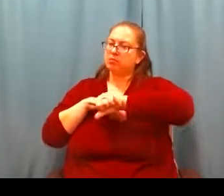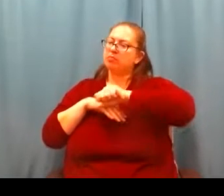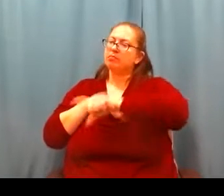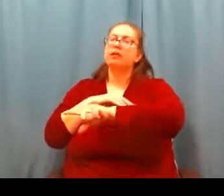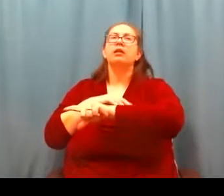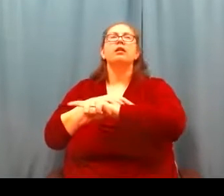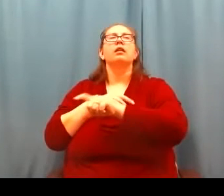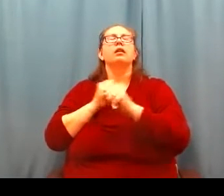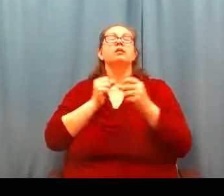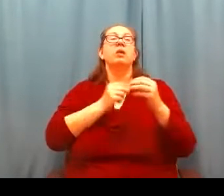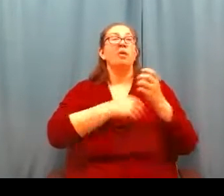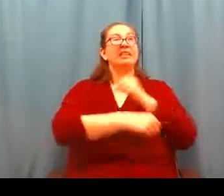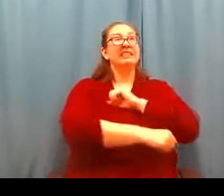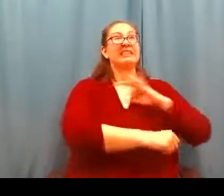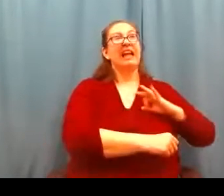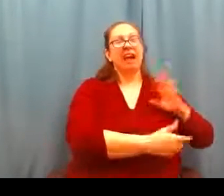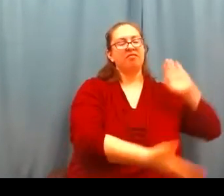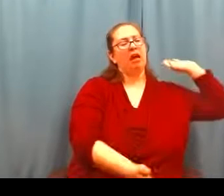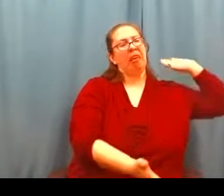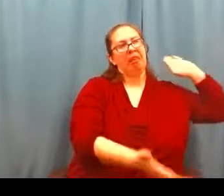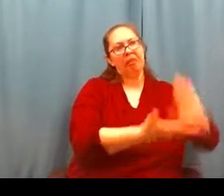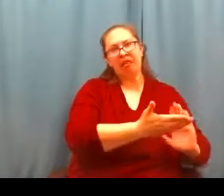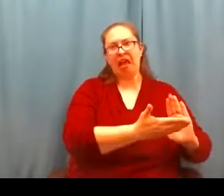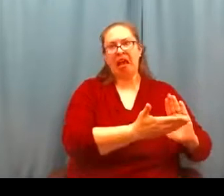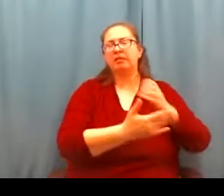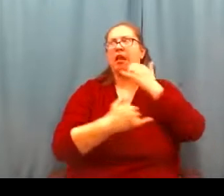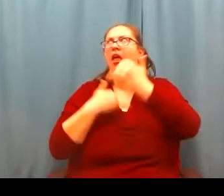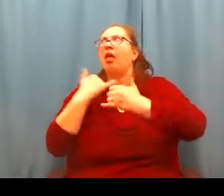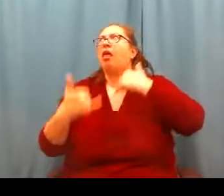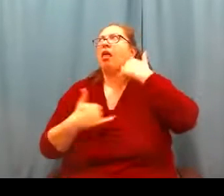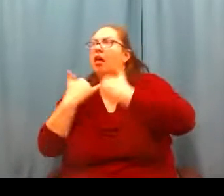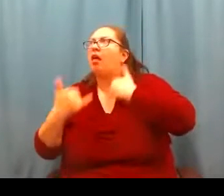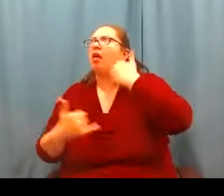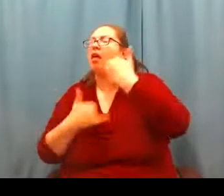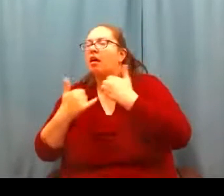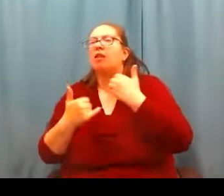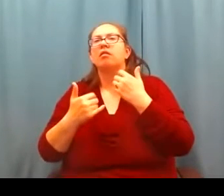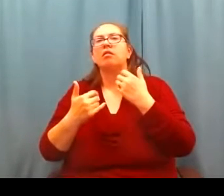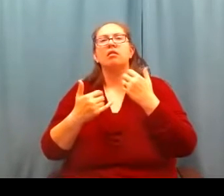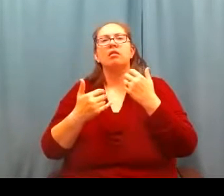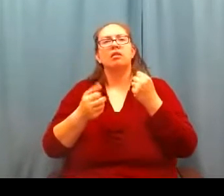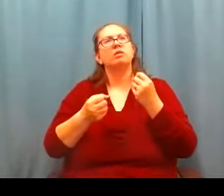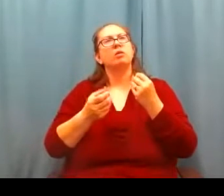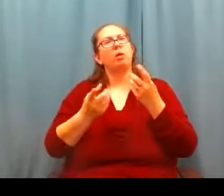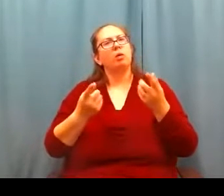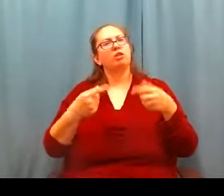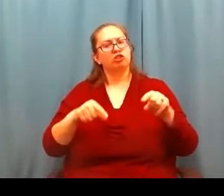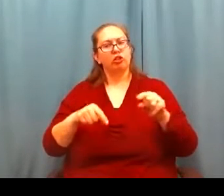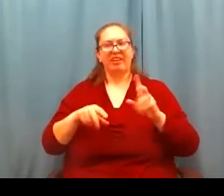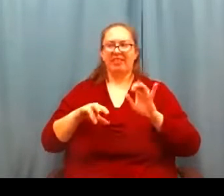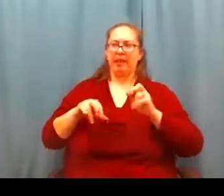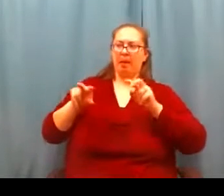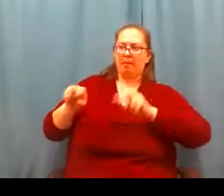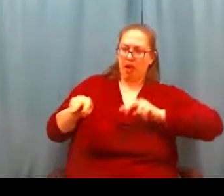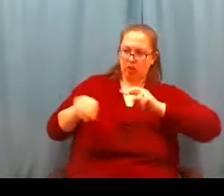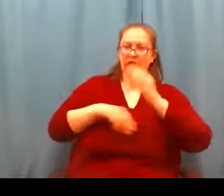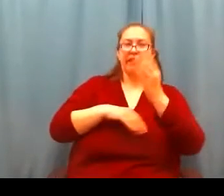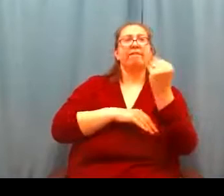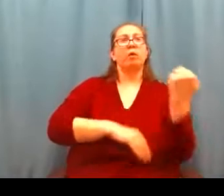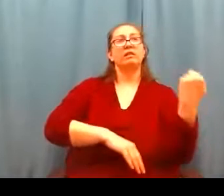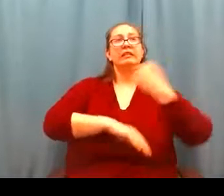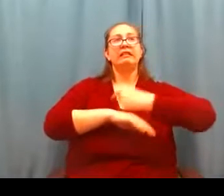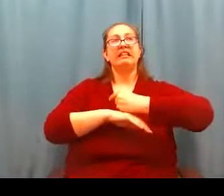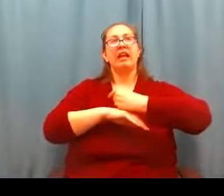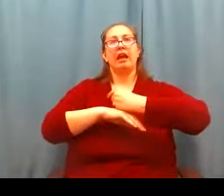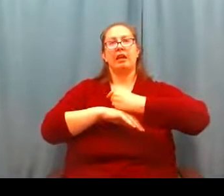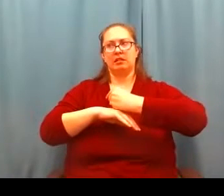staff hours. But again, that happens each day throughout the course of their monitoring period. So a period of 14 days for those individuals.